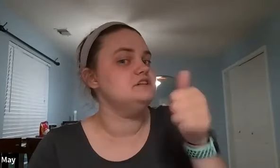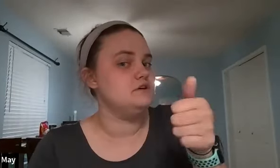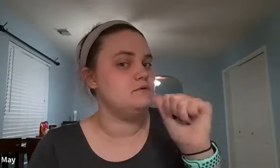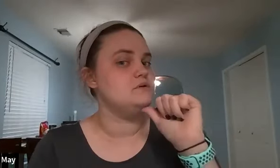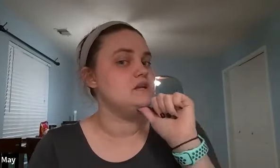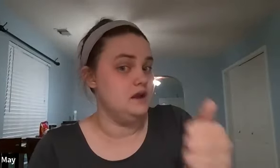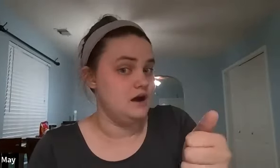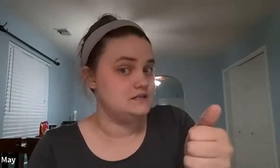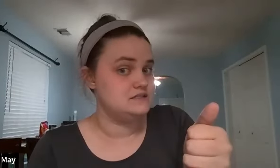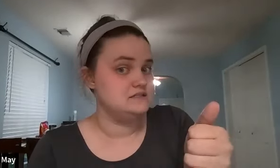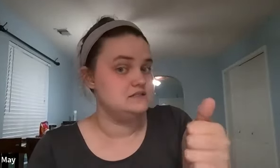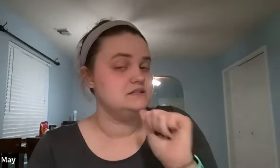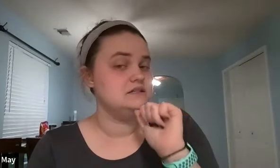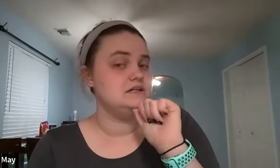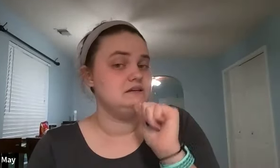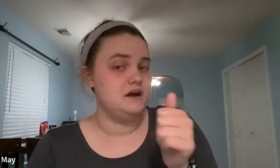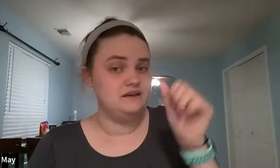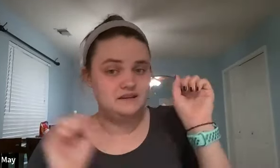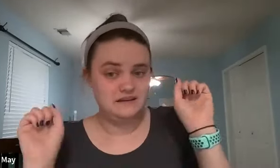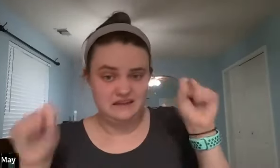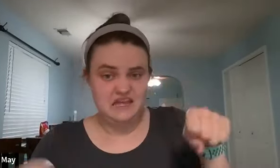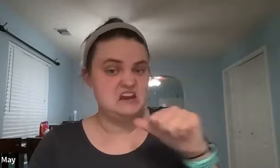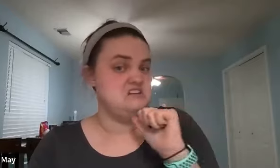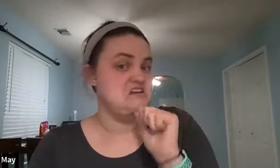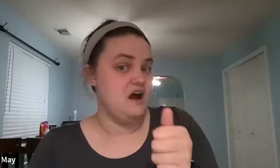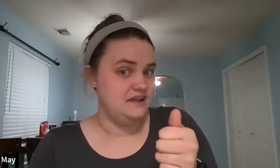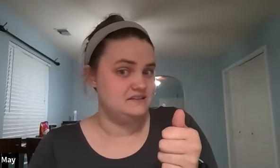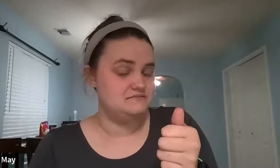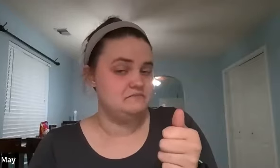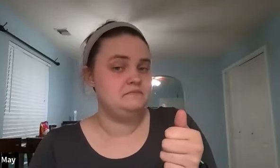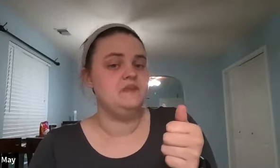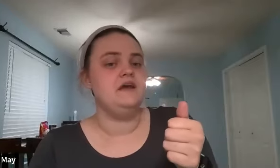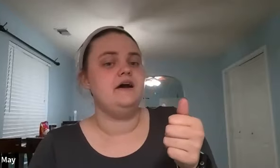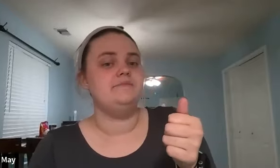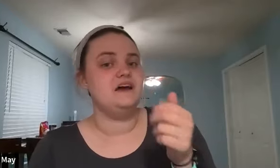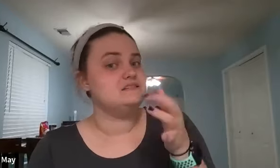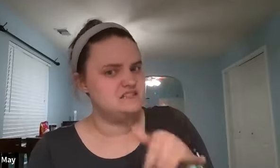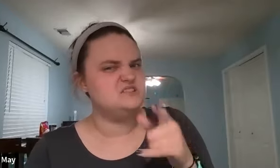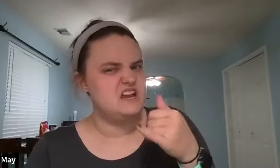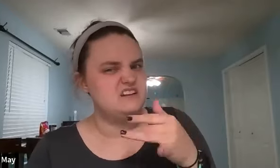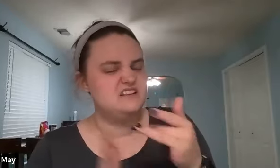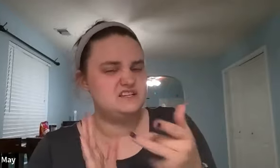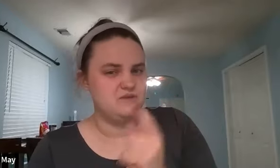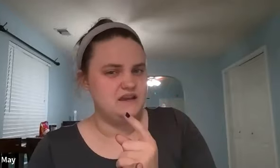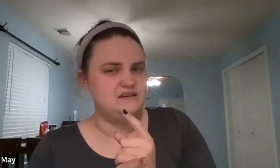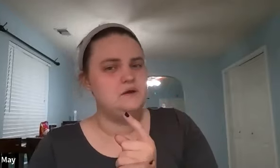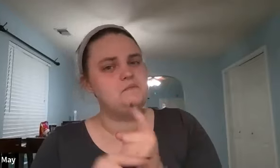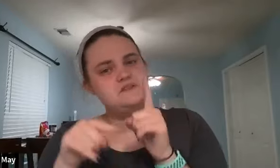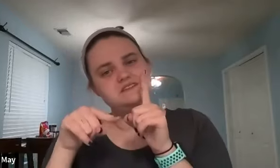you go forward, not like cannot. That still technically is right, but this is